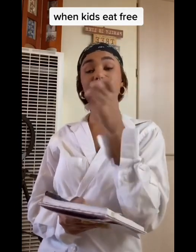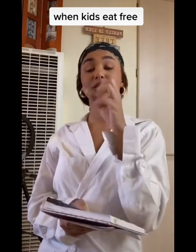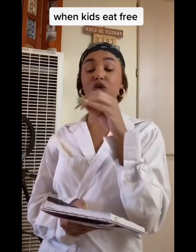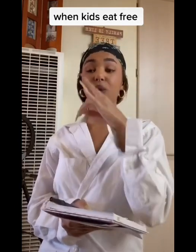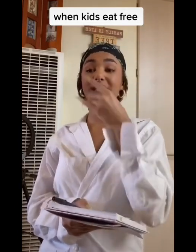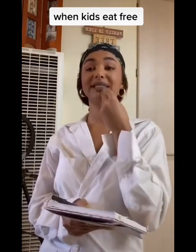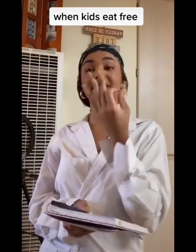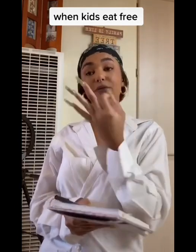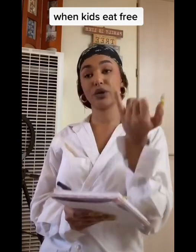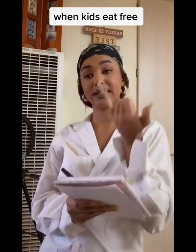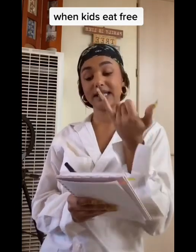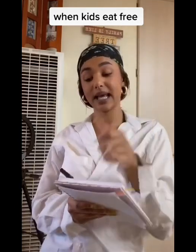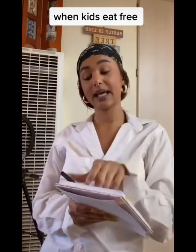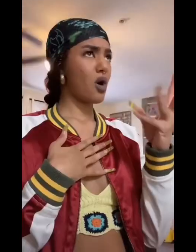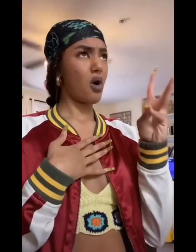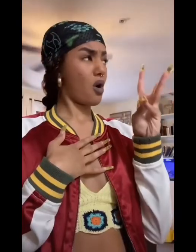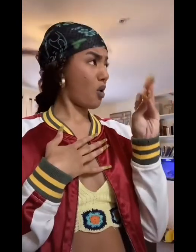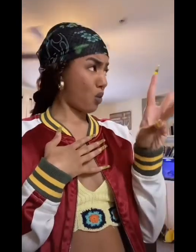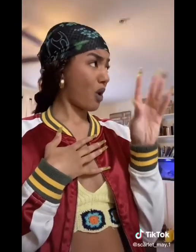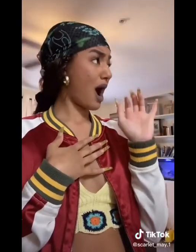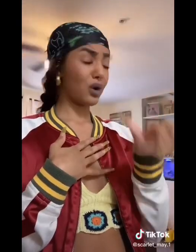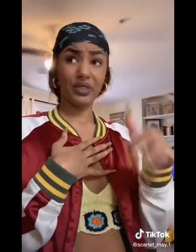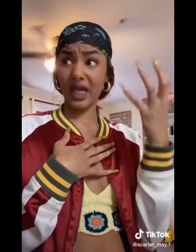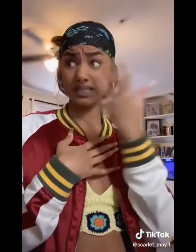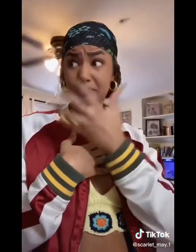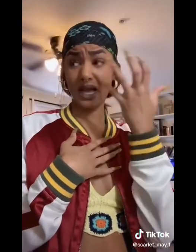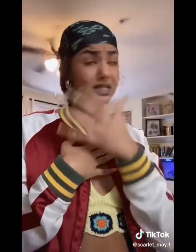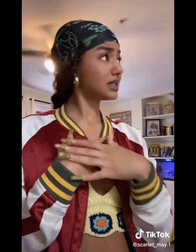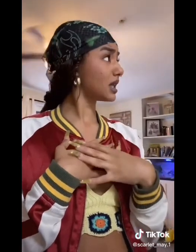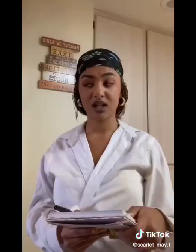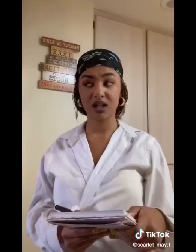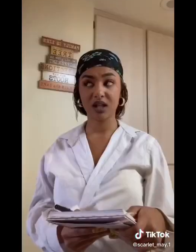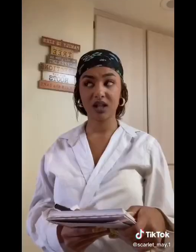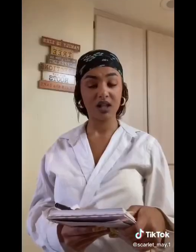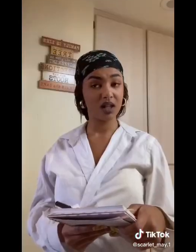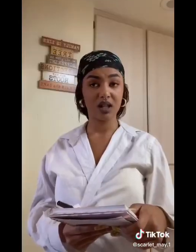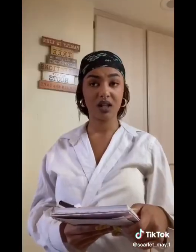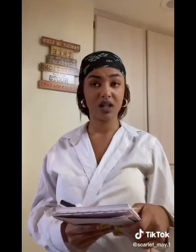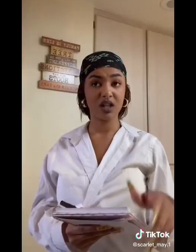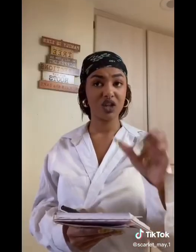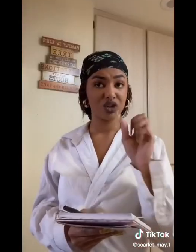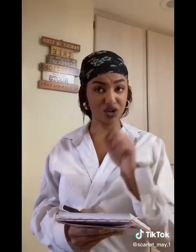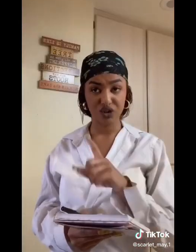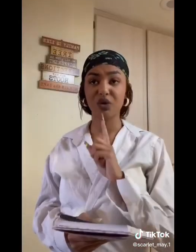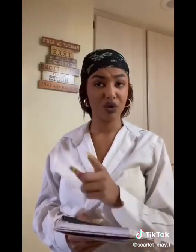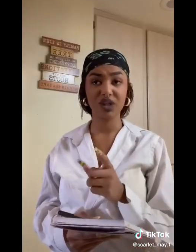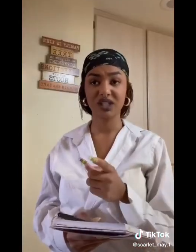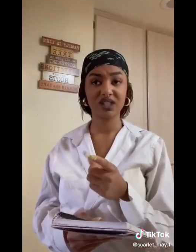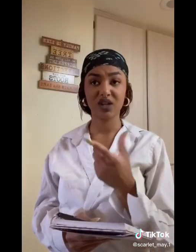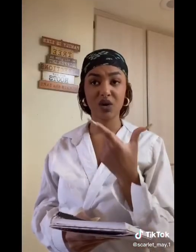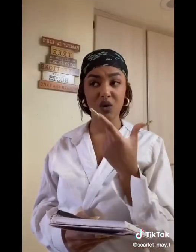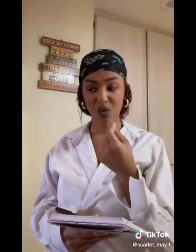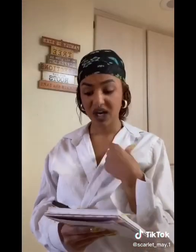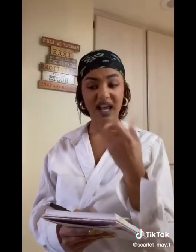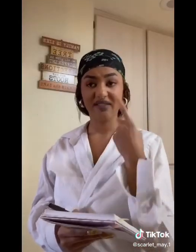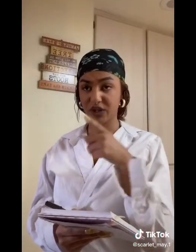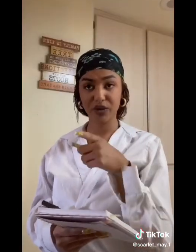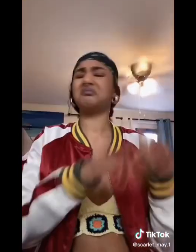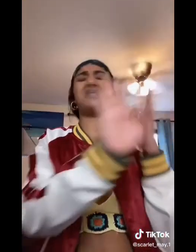so kids eat free today. Oh, wow. That's amazing. Oh, wow. sure is. So what can I get for you? Well, I'm